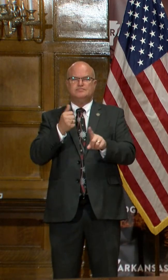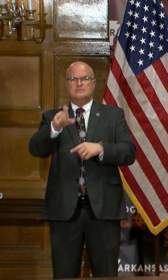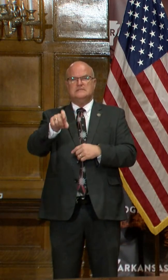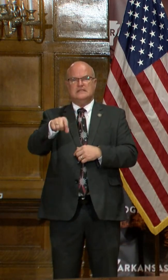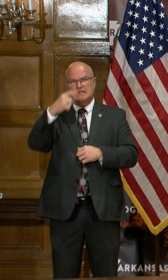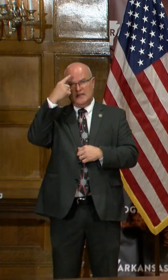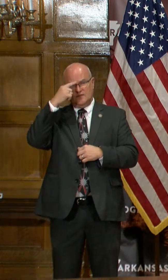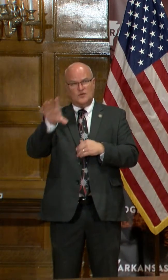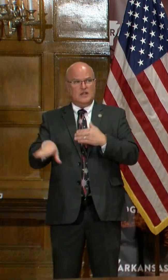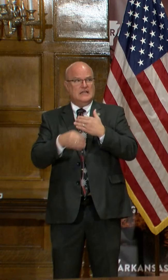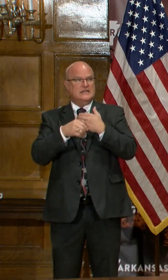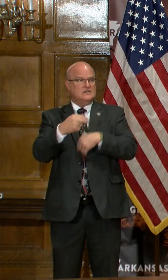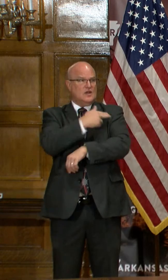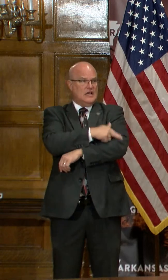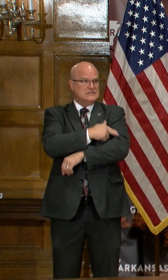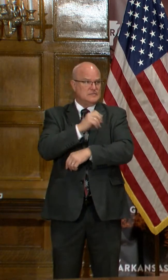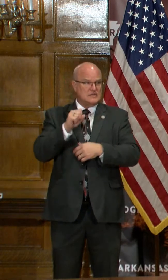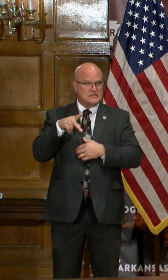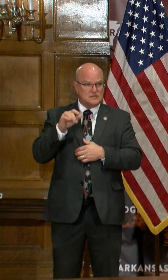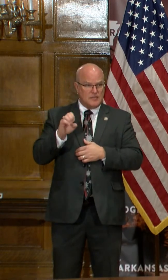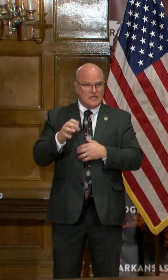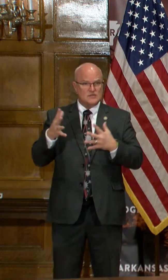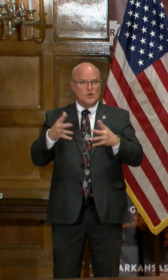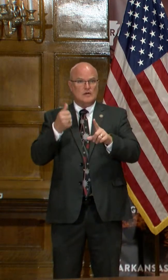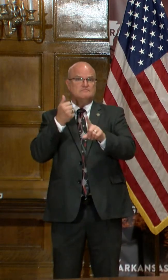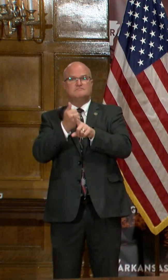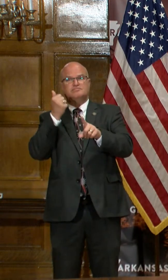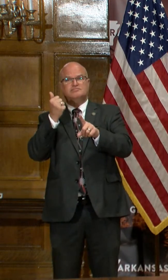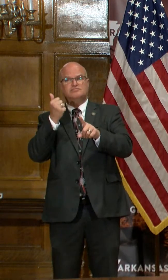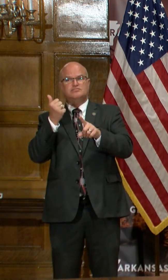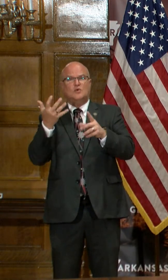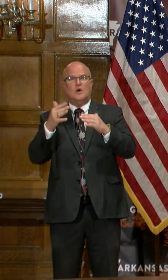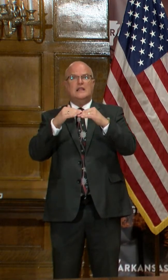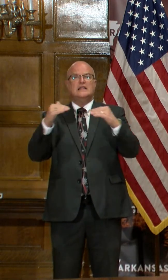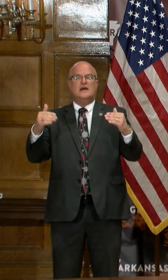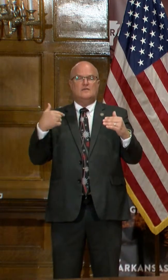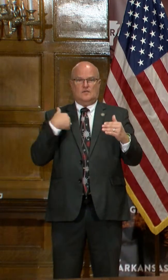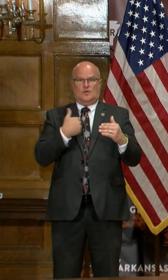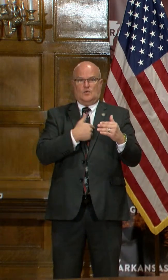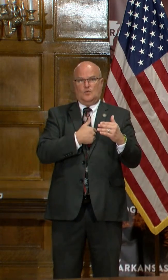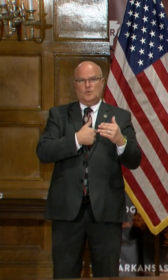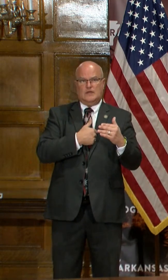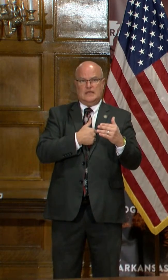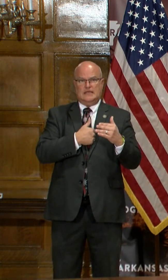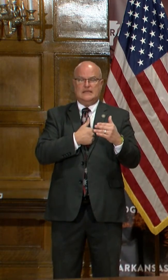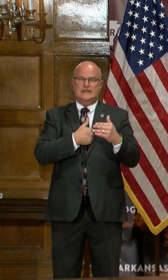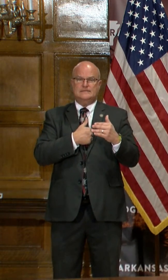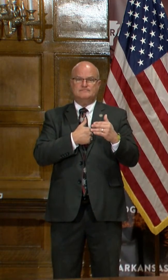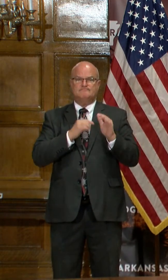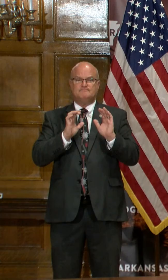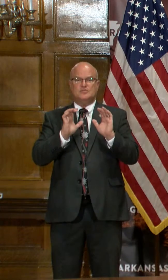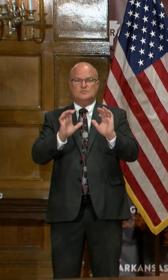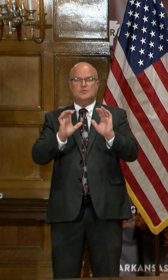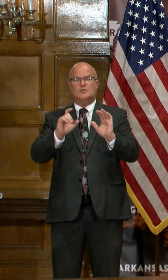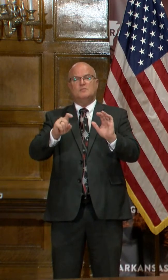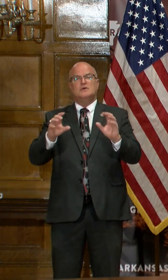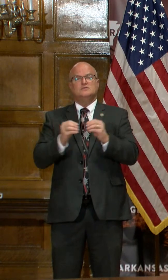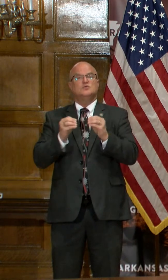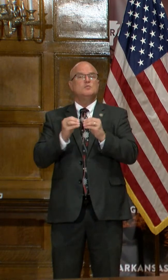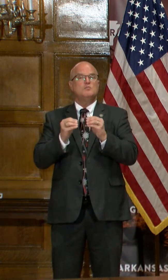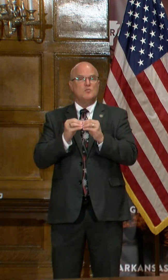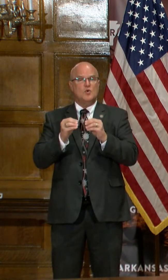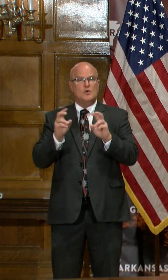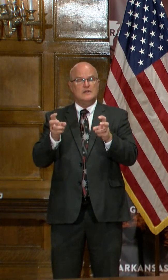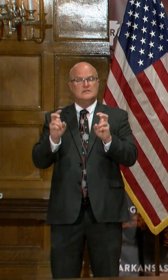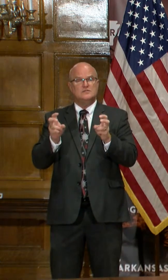need for additional hospital space, or what triggers, at what level are we pushed where we have to do more